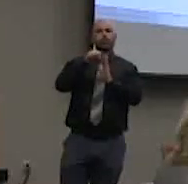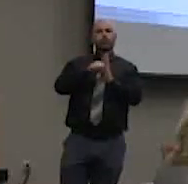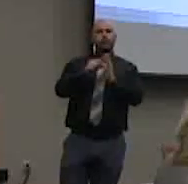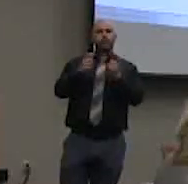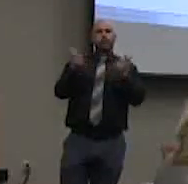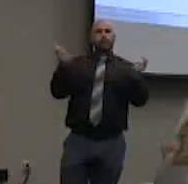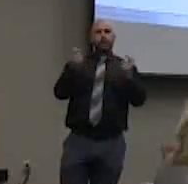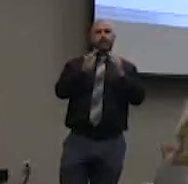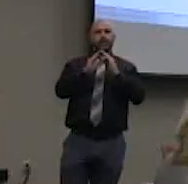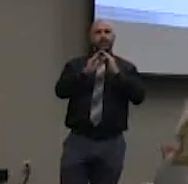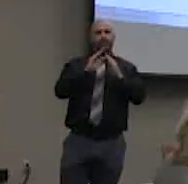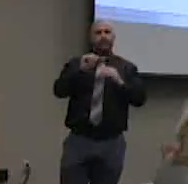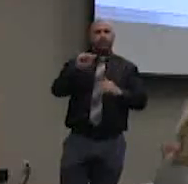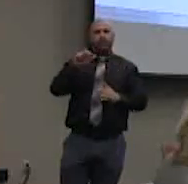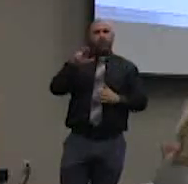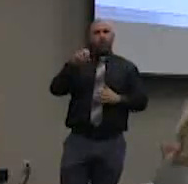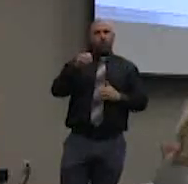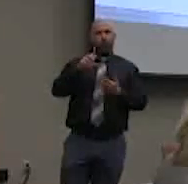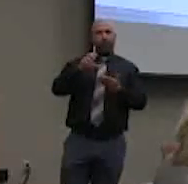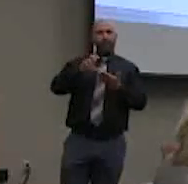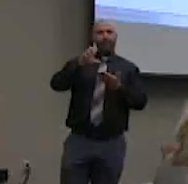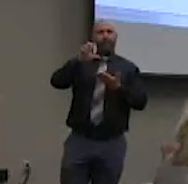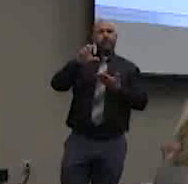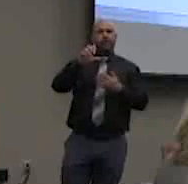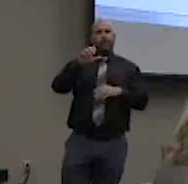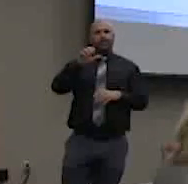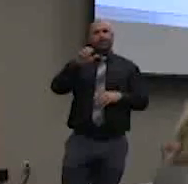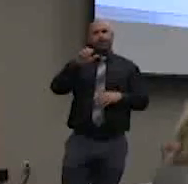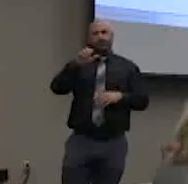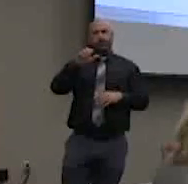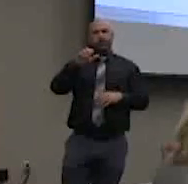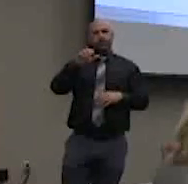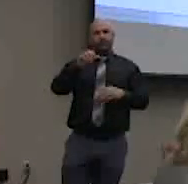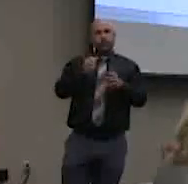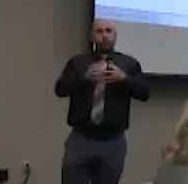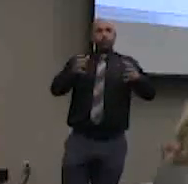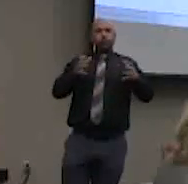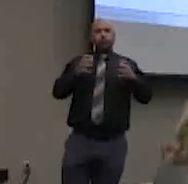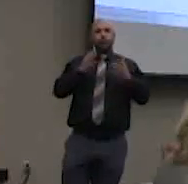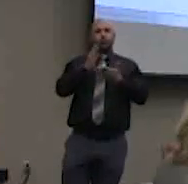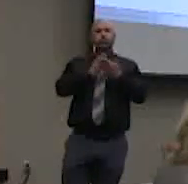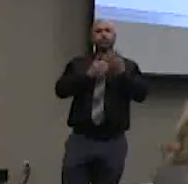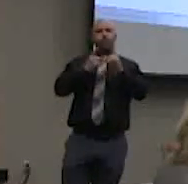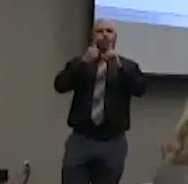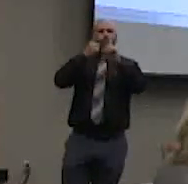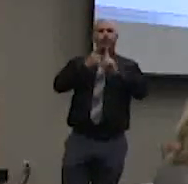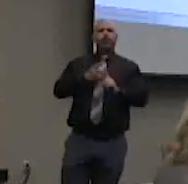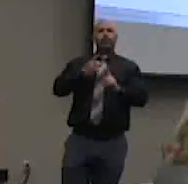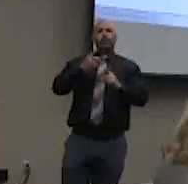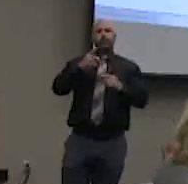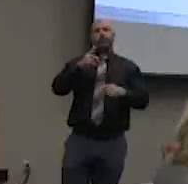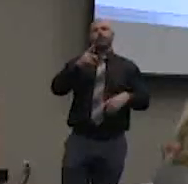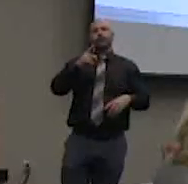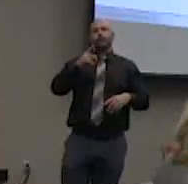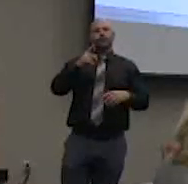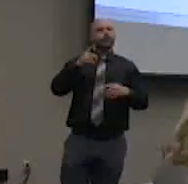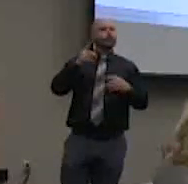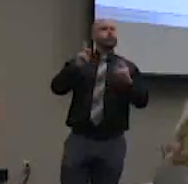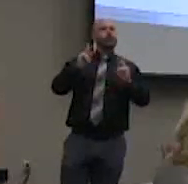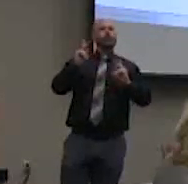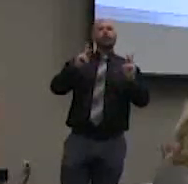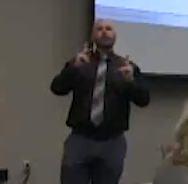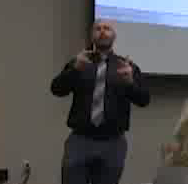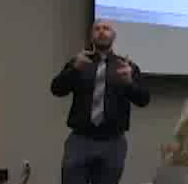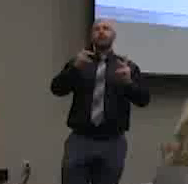at scale some of the initiatives that we've talked about. People have taken very different models on this. Policy Institute put out a very helpful paper on